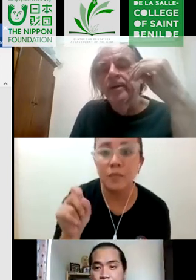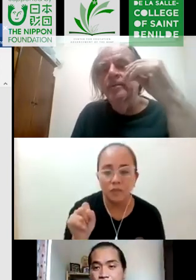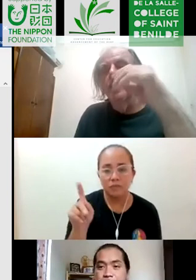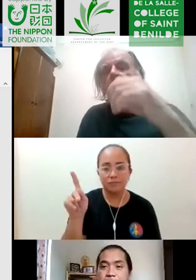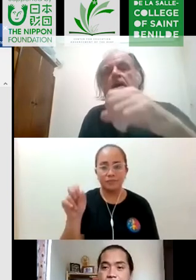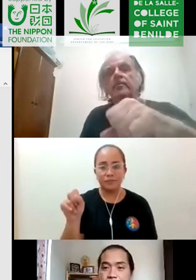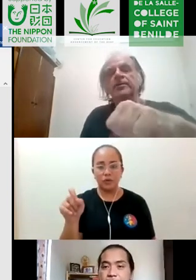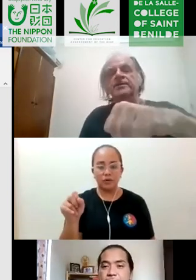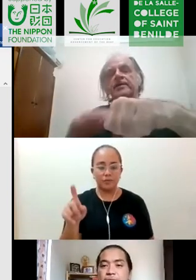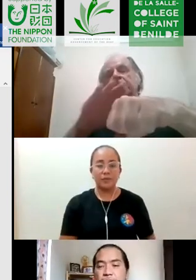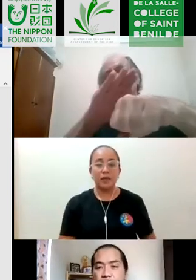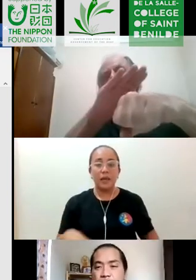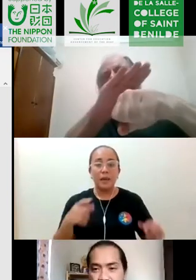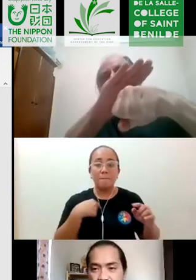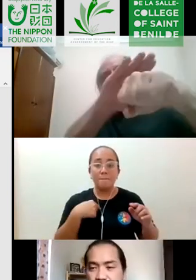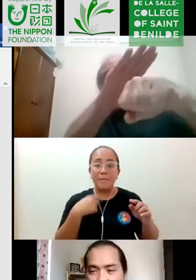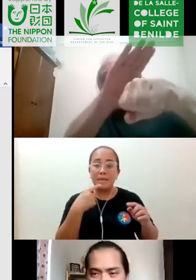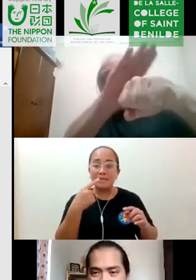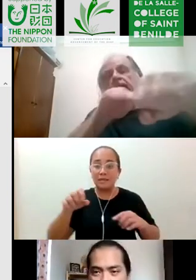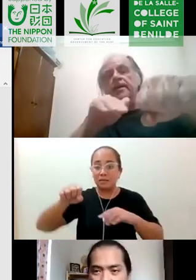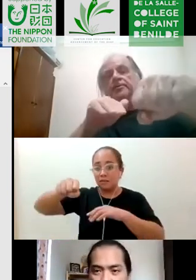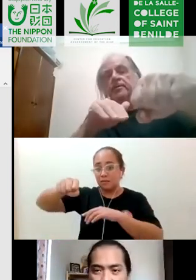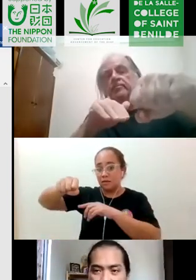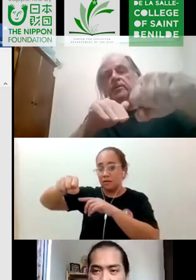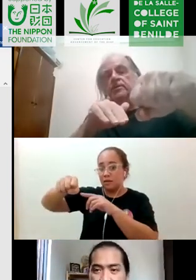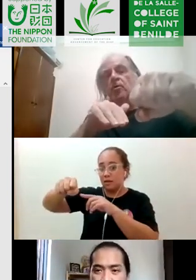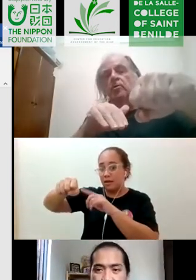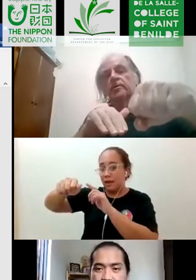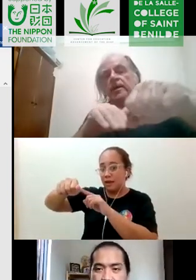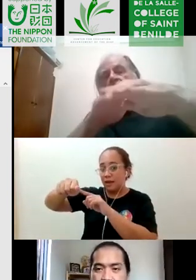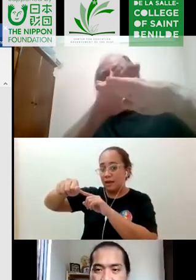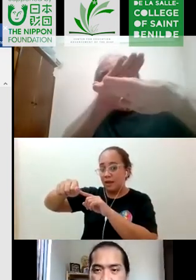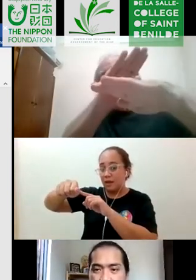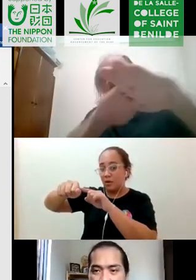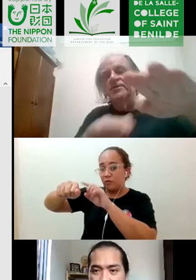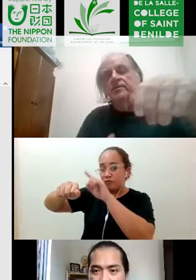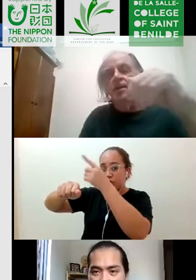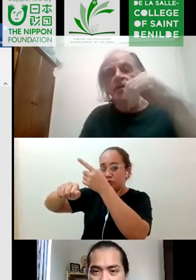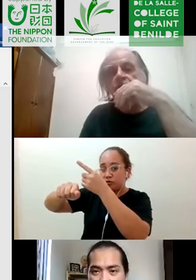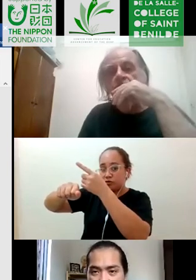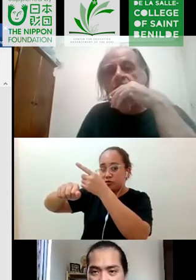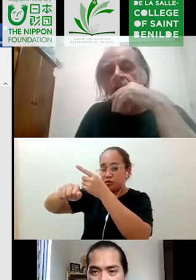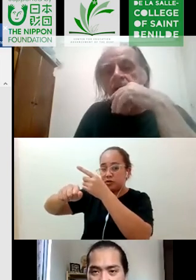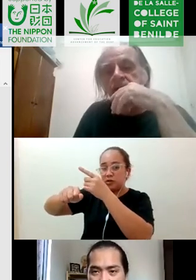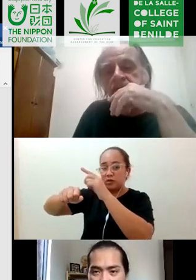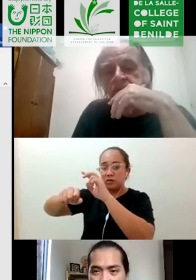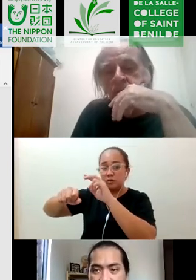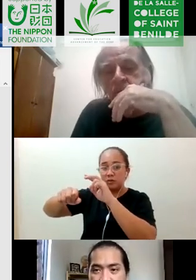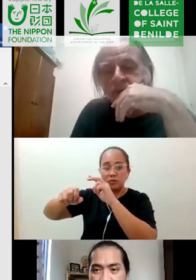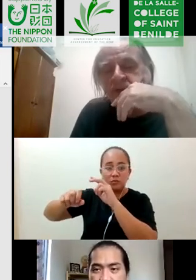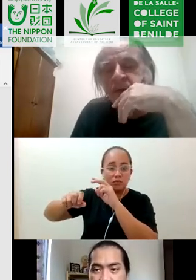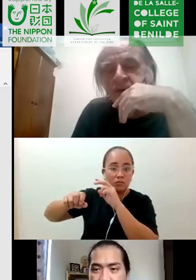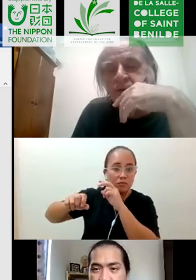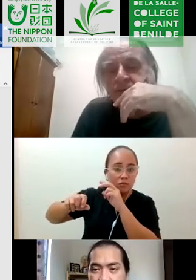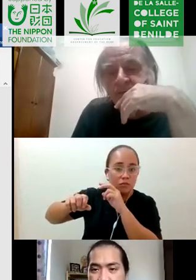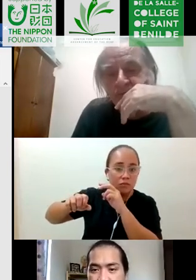Okay, then I would say that this sign with the A handshake is older, and then you have assimilation,